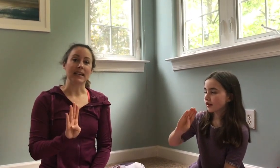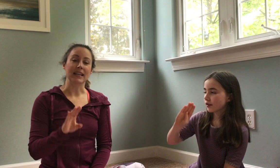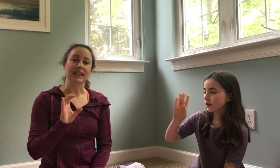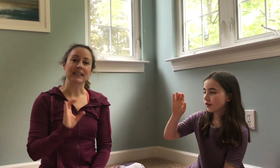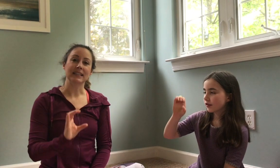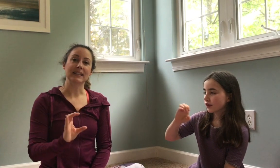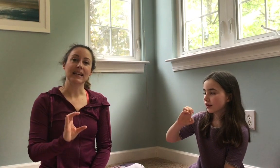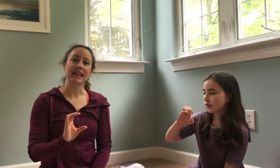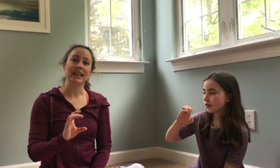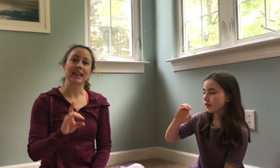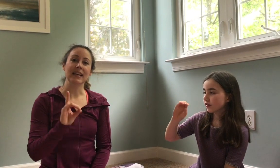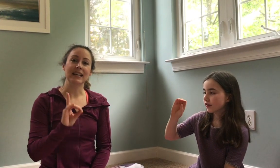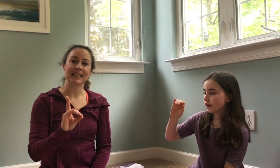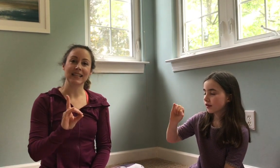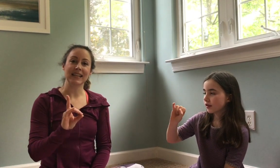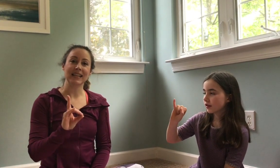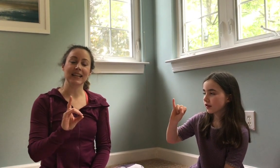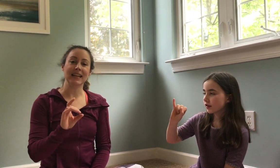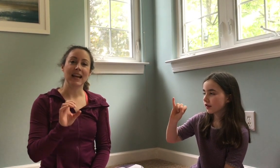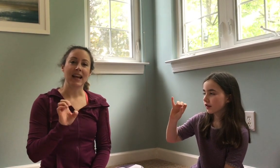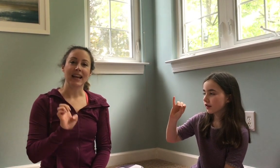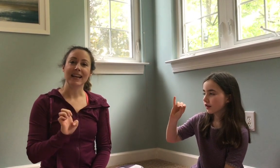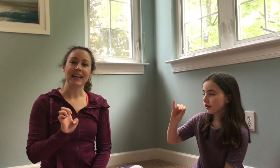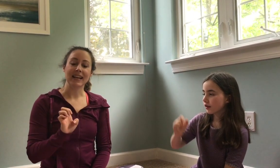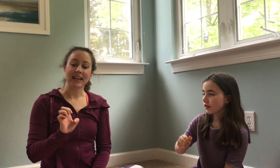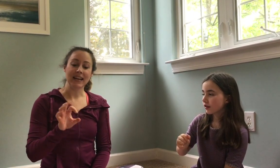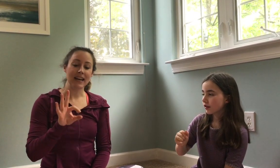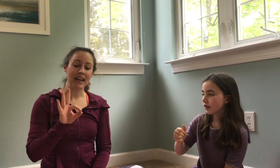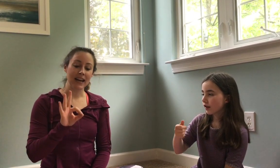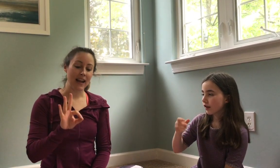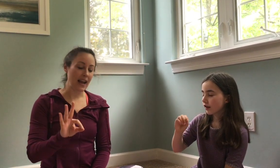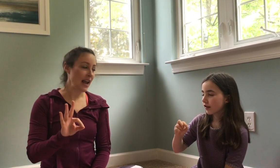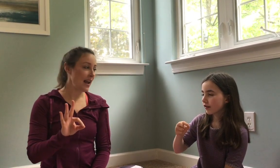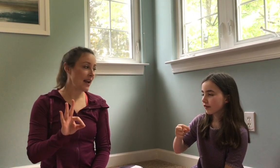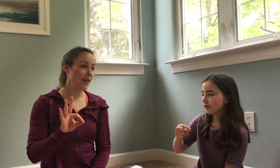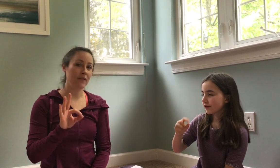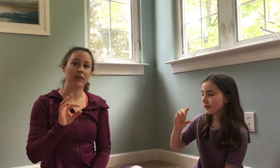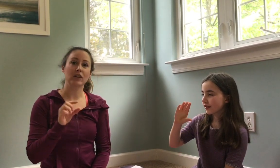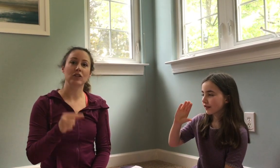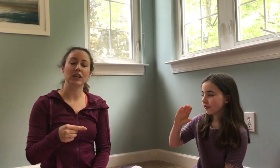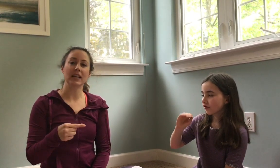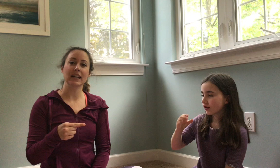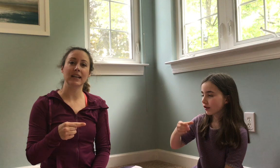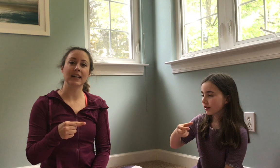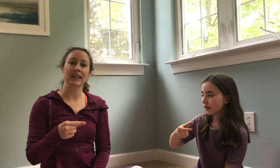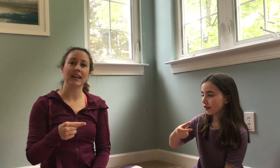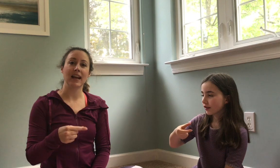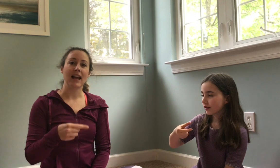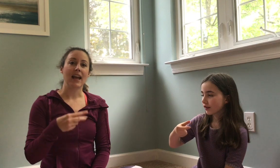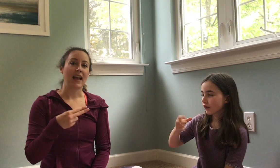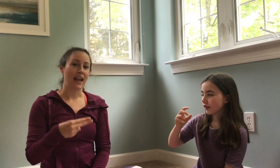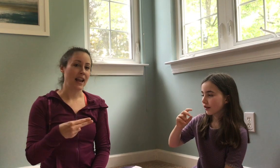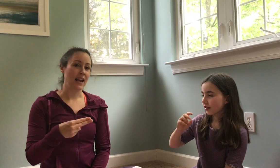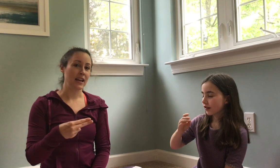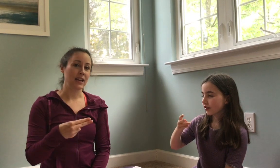B, C, D, E, F, G,